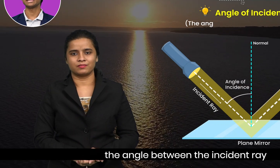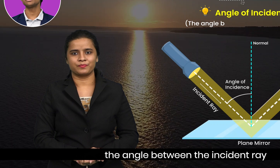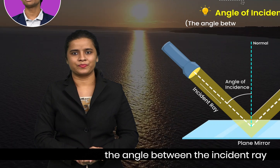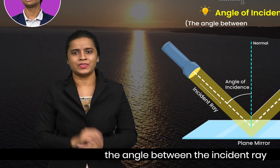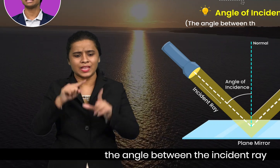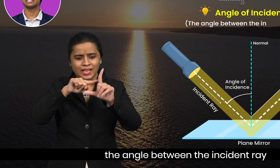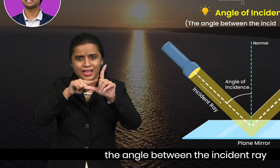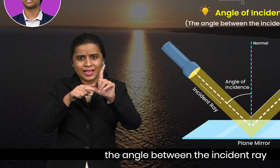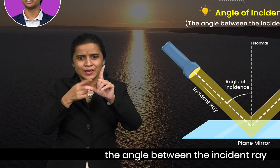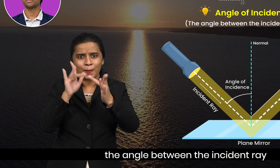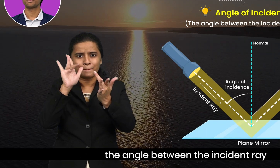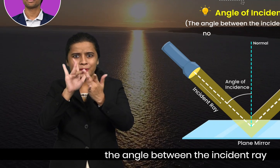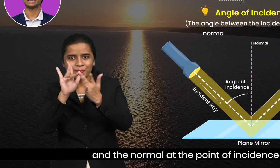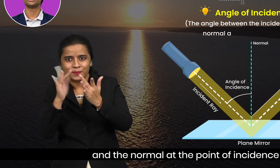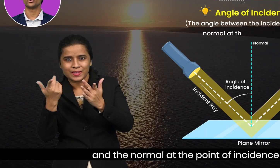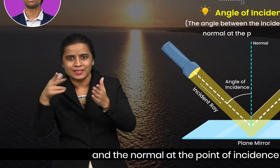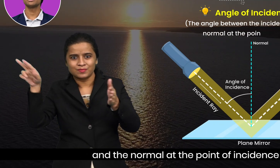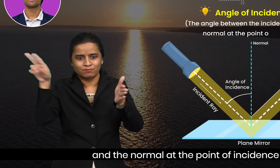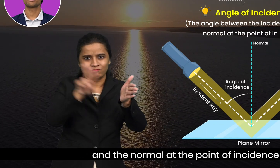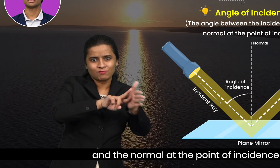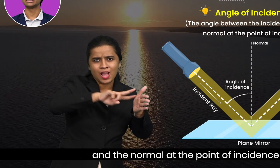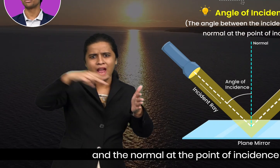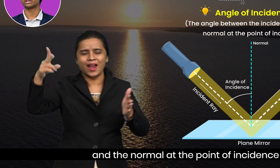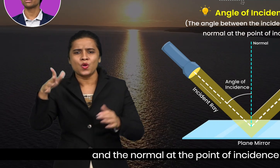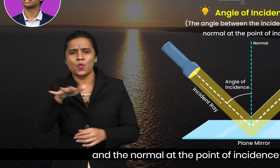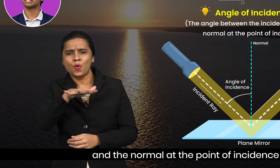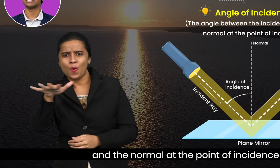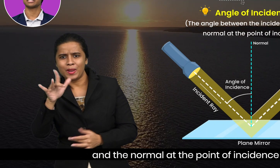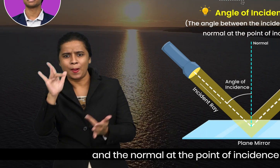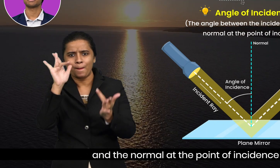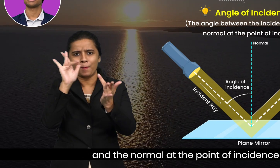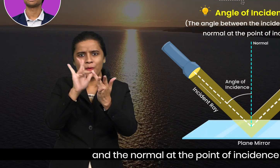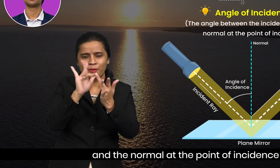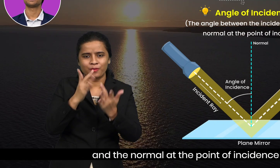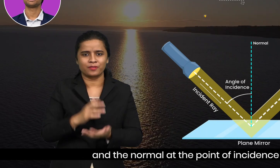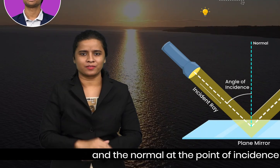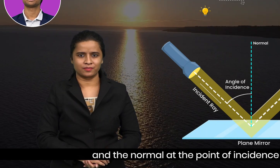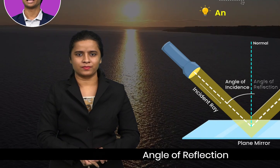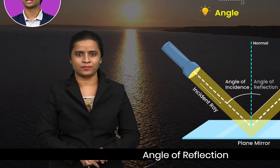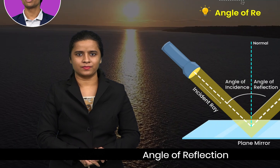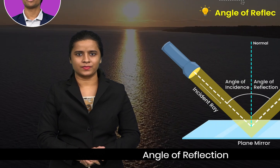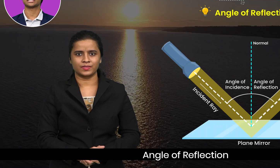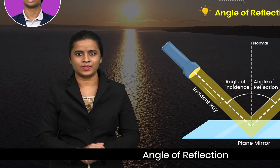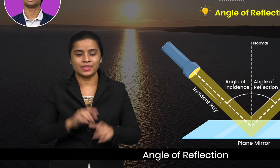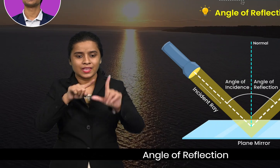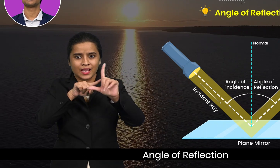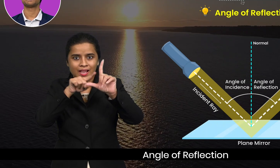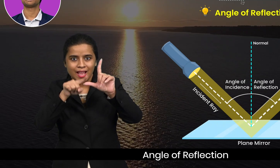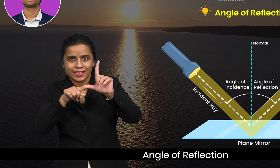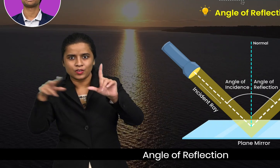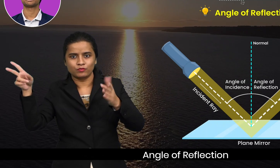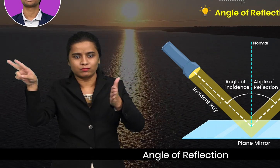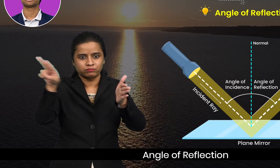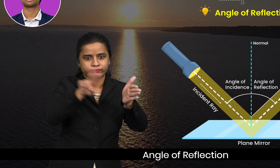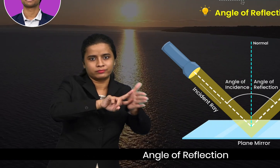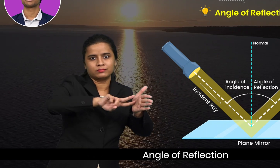the angle between the incident ray and the normal at the point of incidence, angle of reflection,